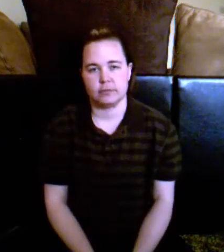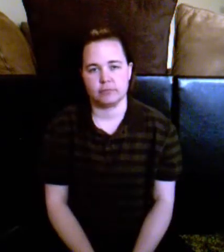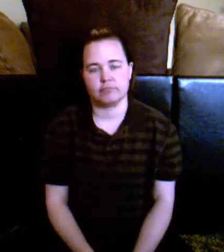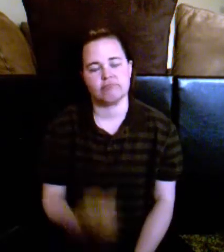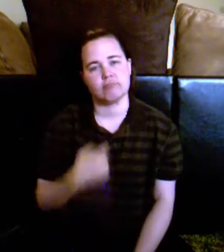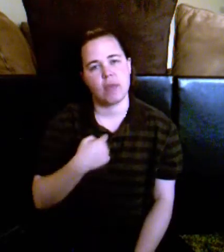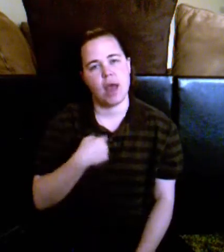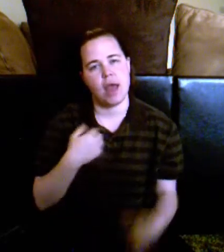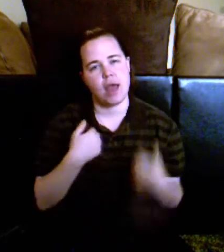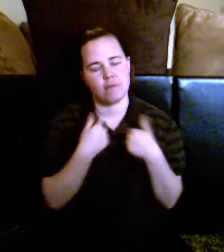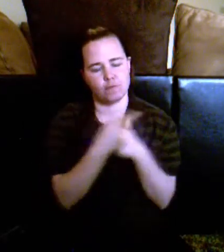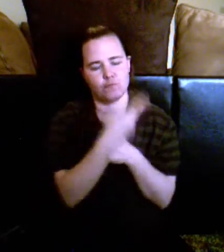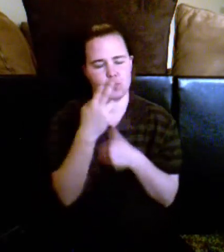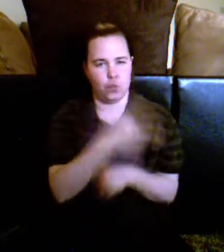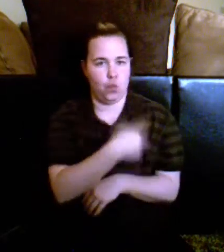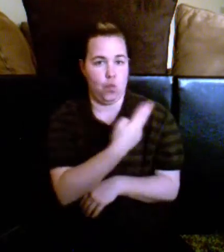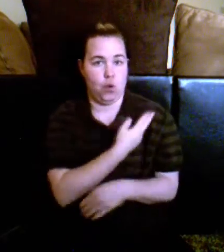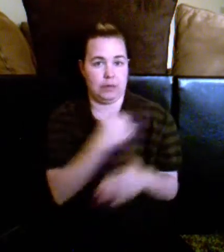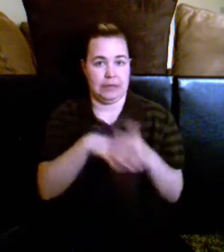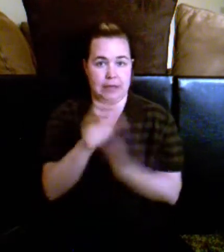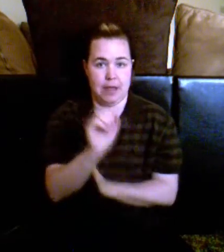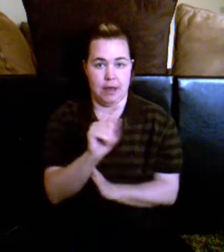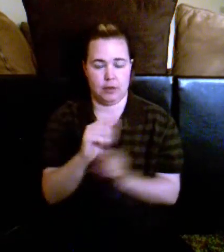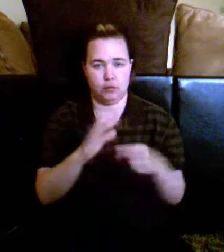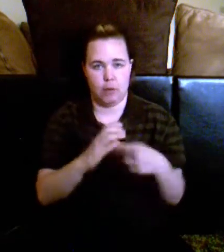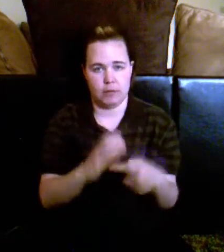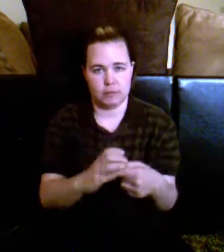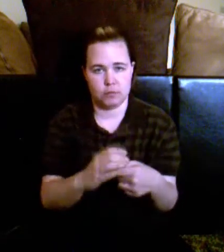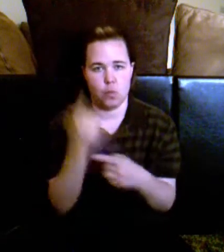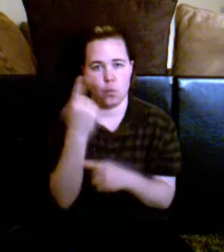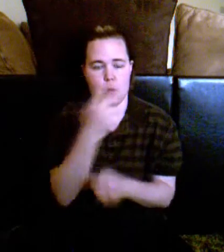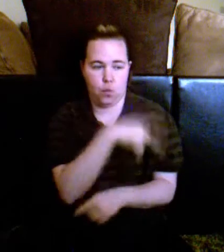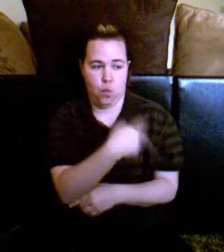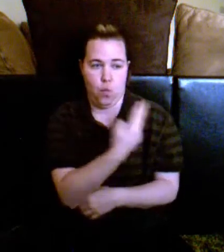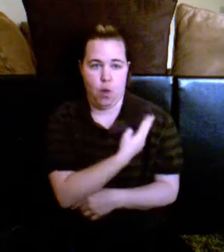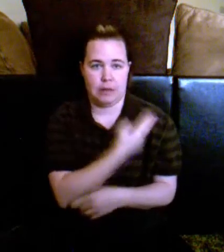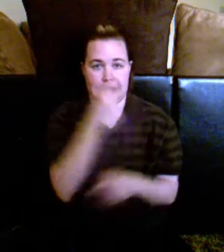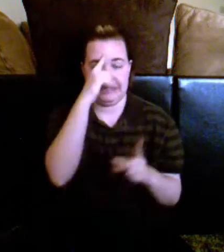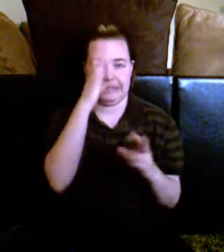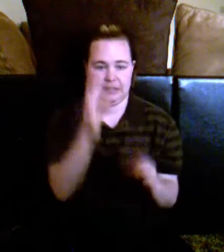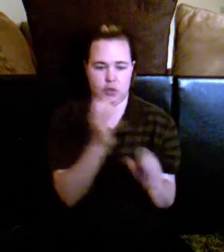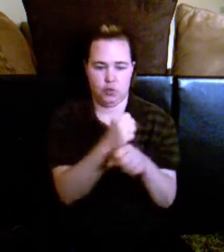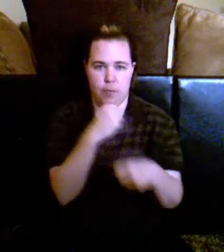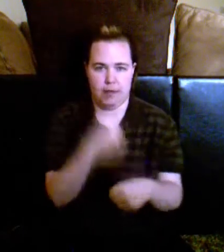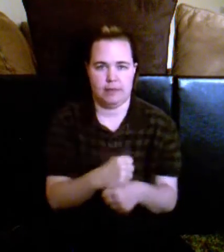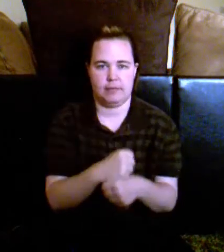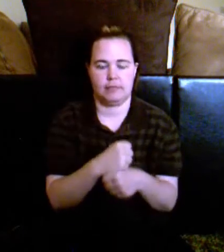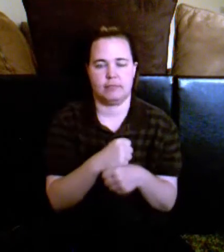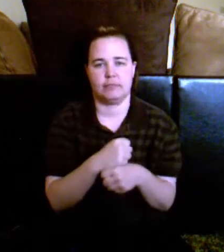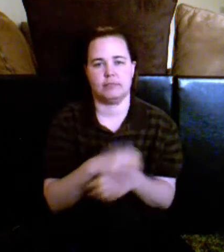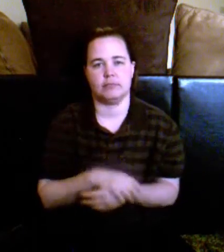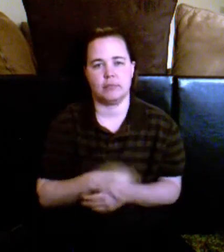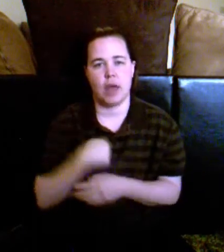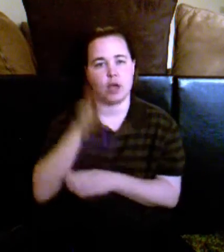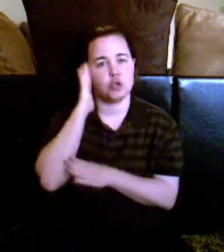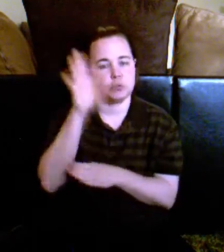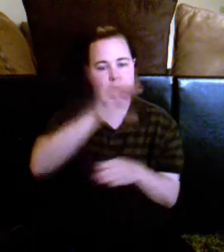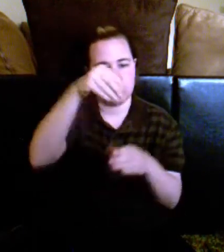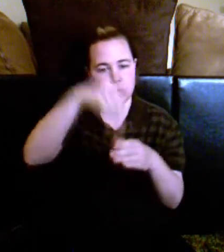few roles in the assistive technology process. One role is in the decision-making process. I should be included in every step